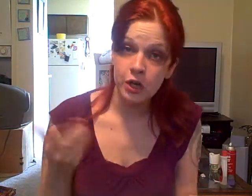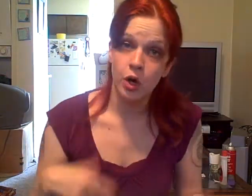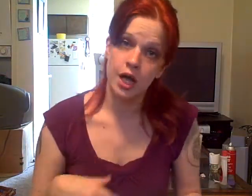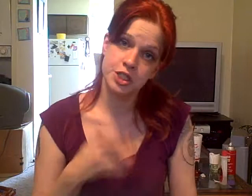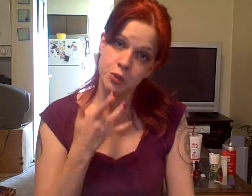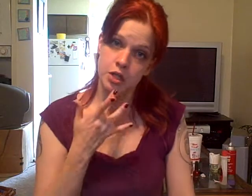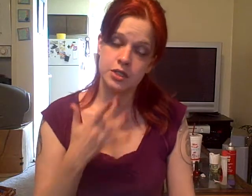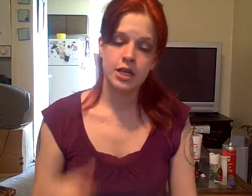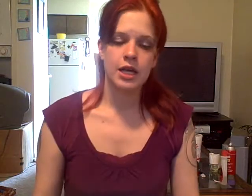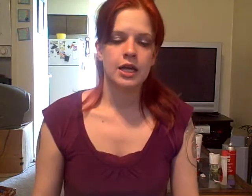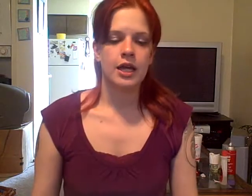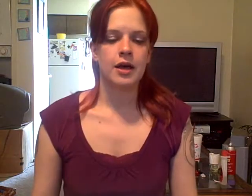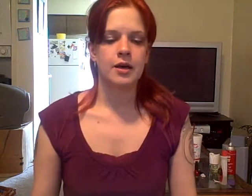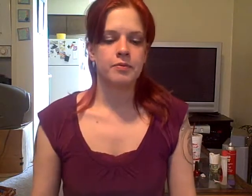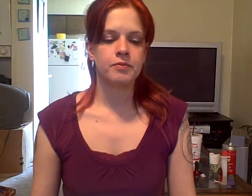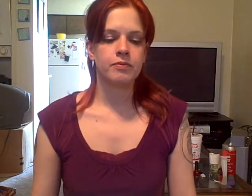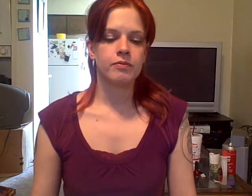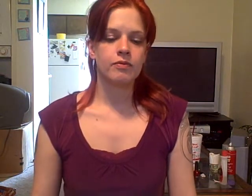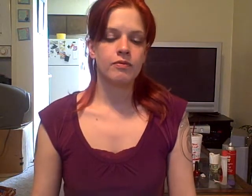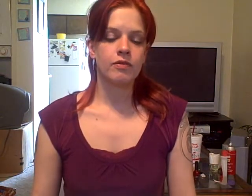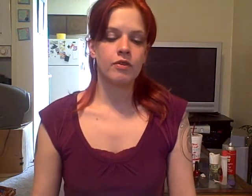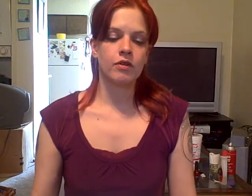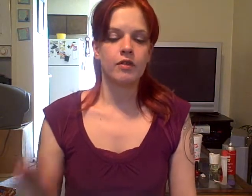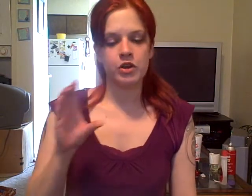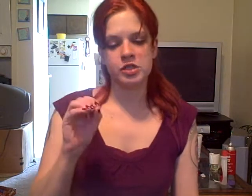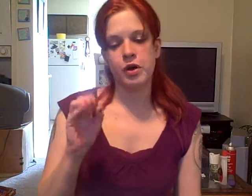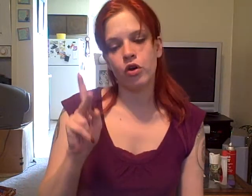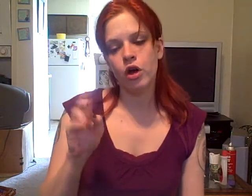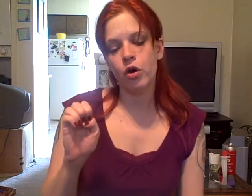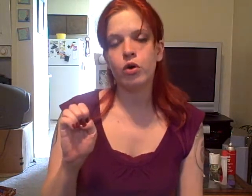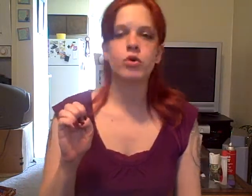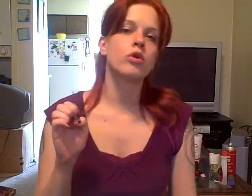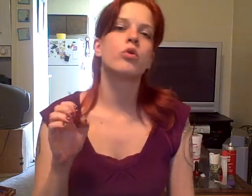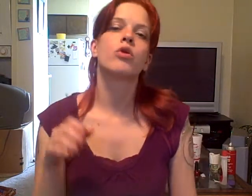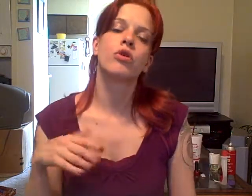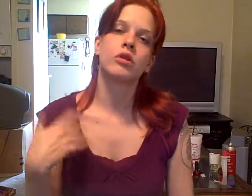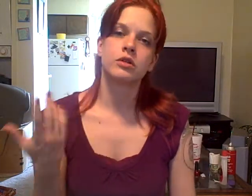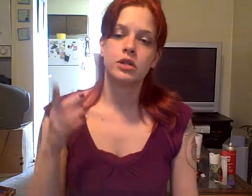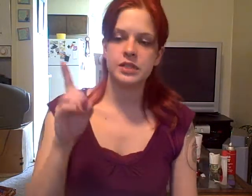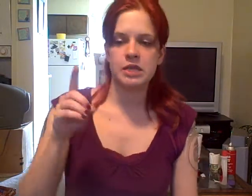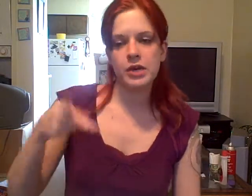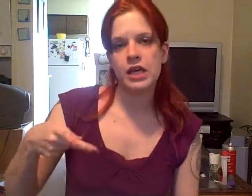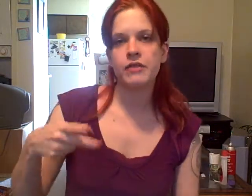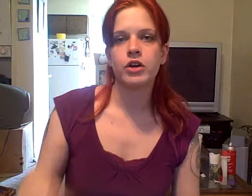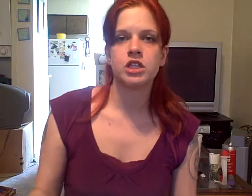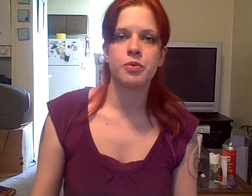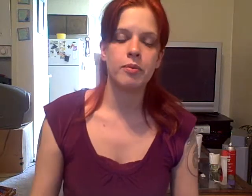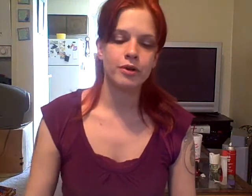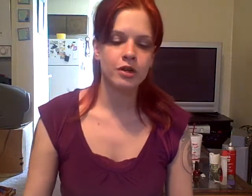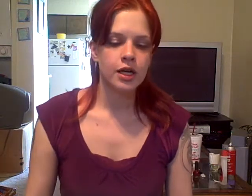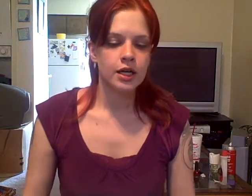what kind do you want? And then you spell Coke or DP for Dr. Pepper.